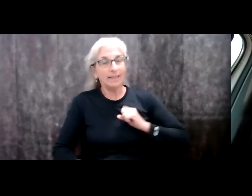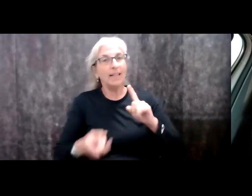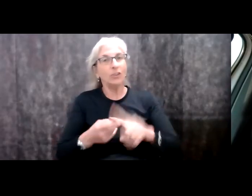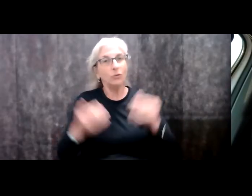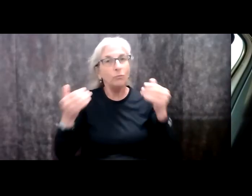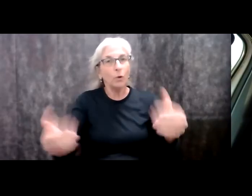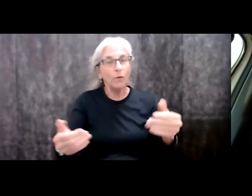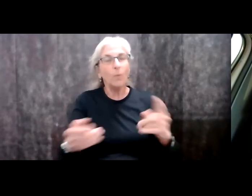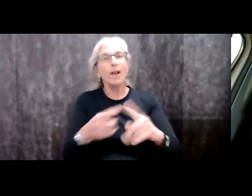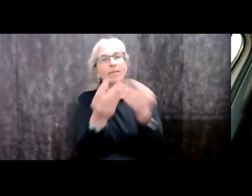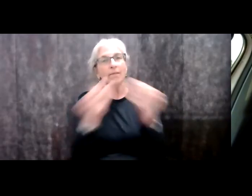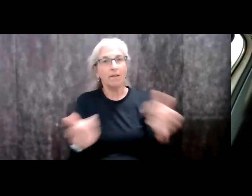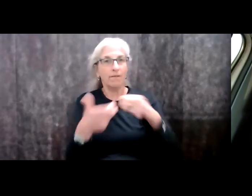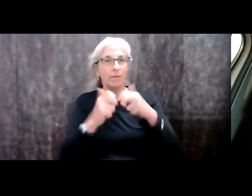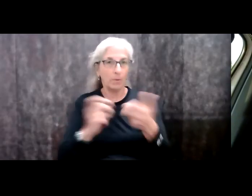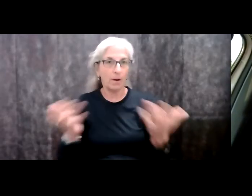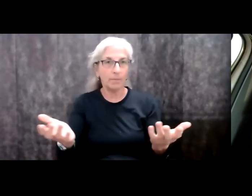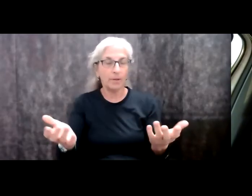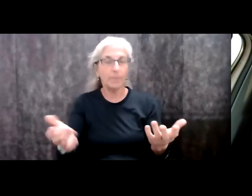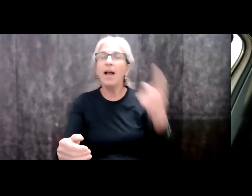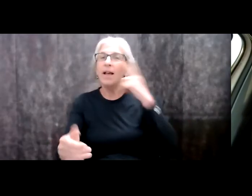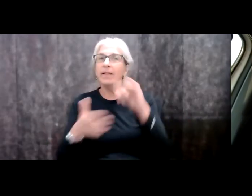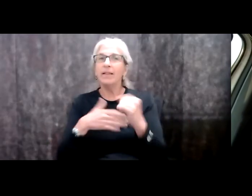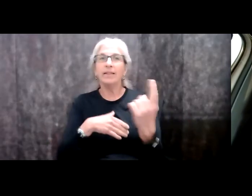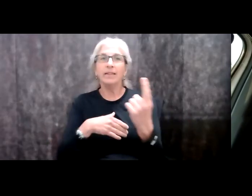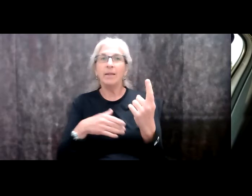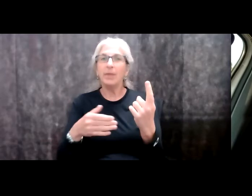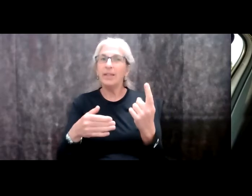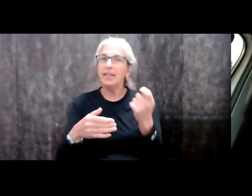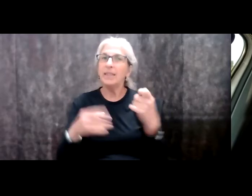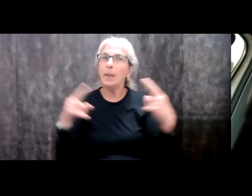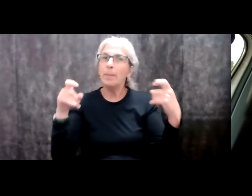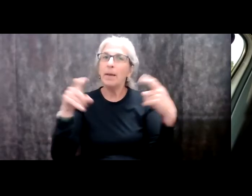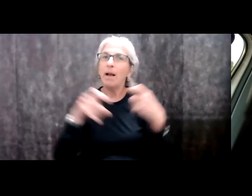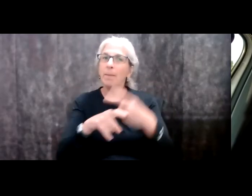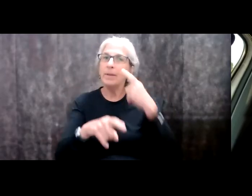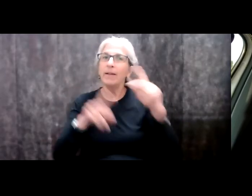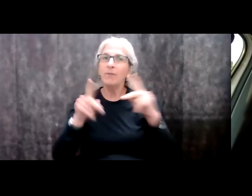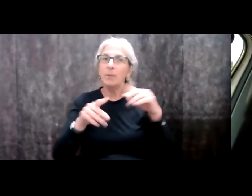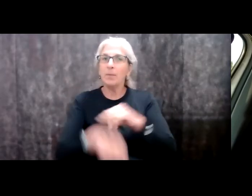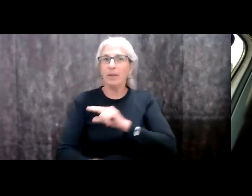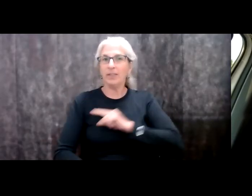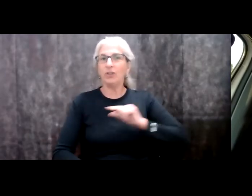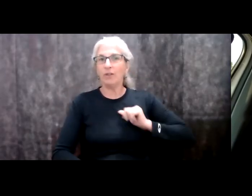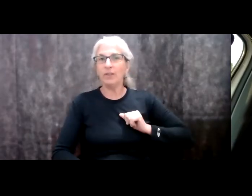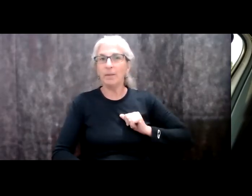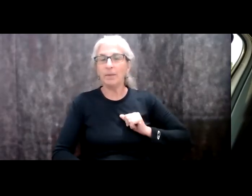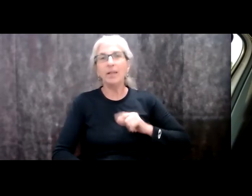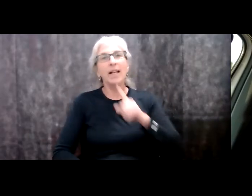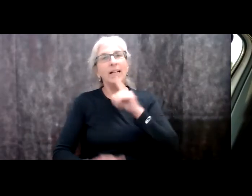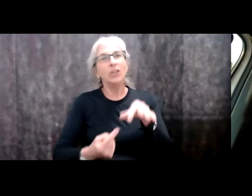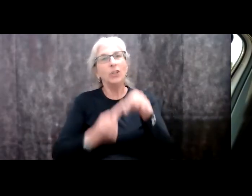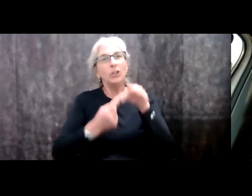these types of challenges. And I think this is something that is a little complicated for them. It's a very unique situation